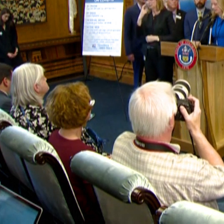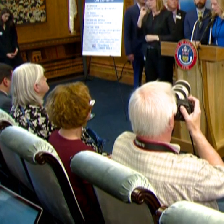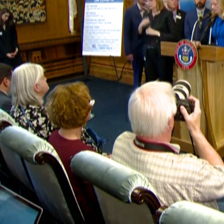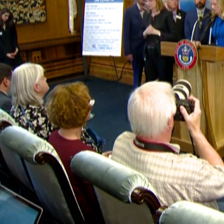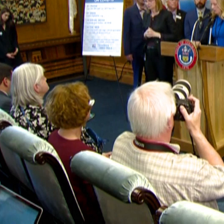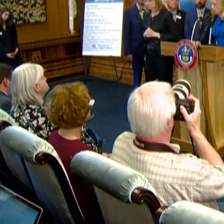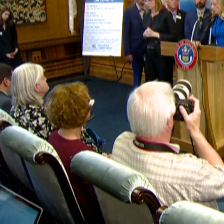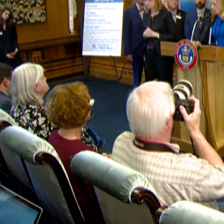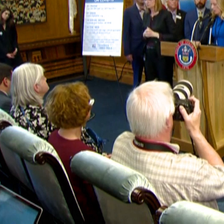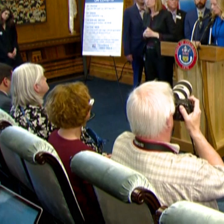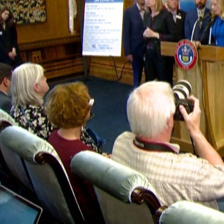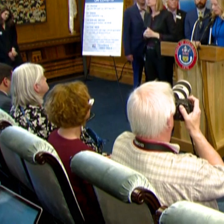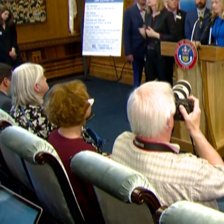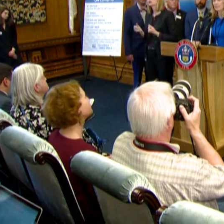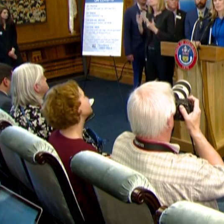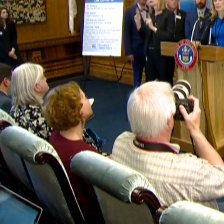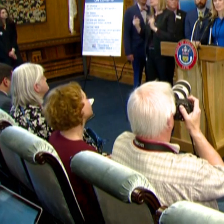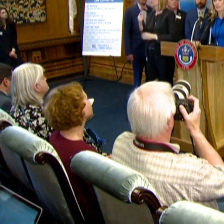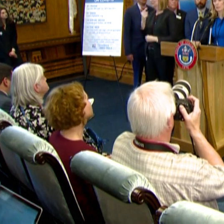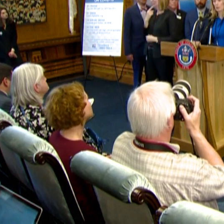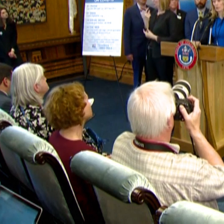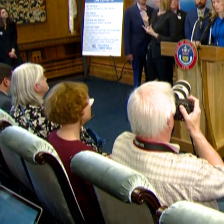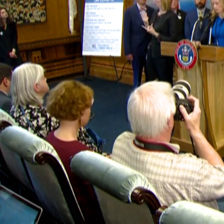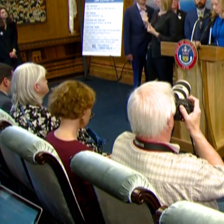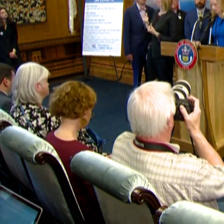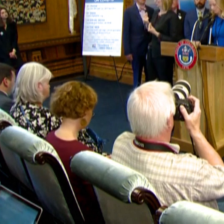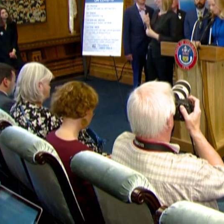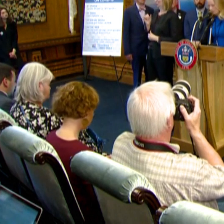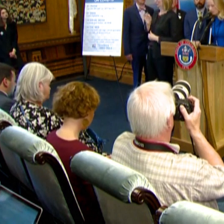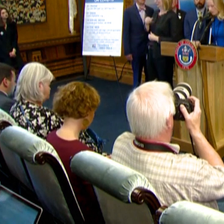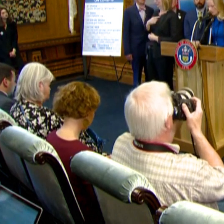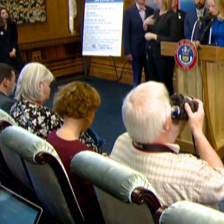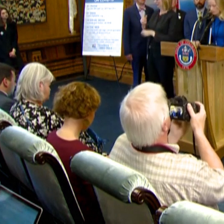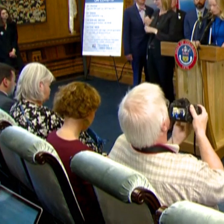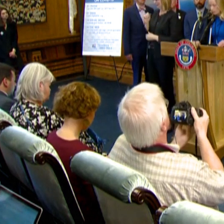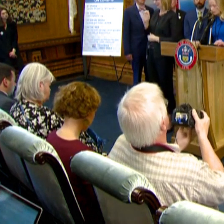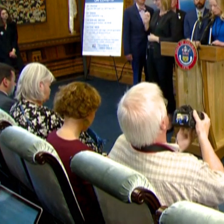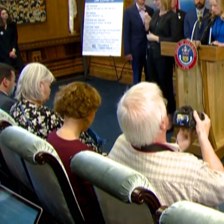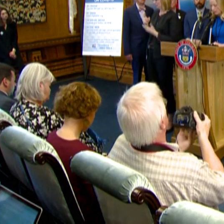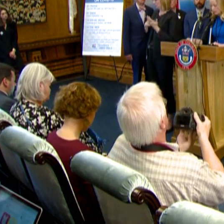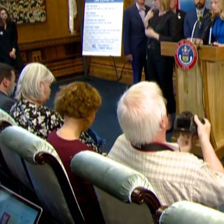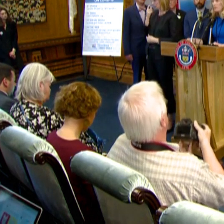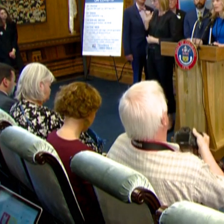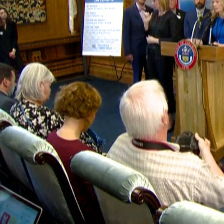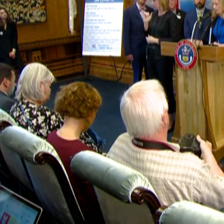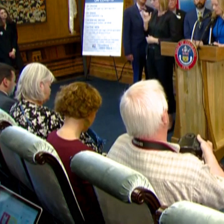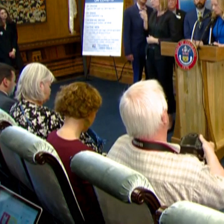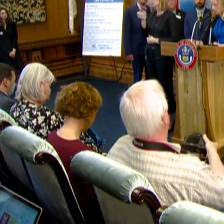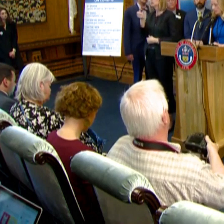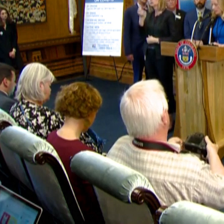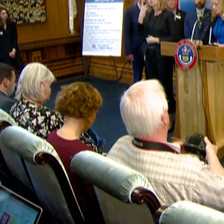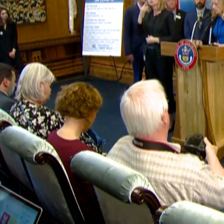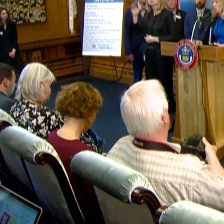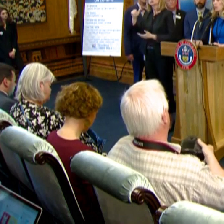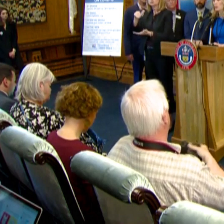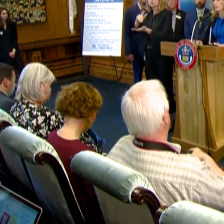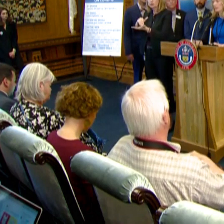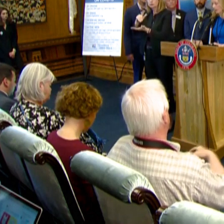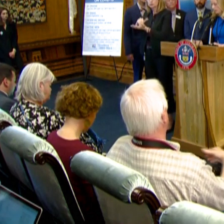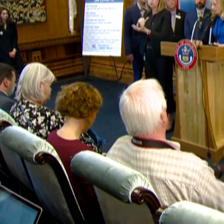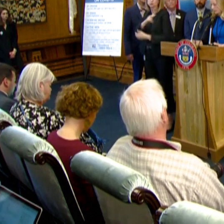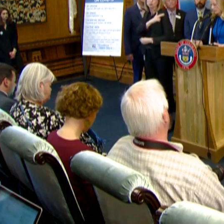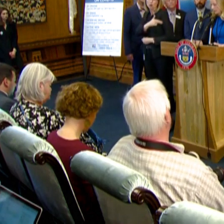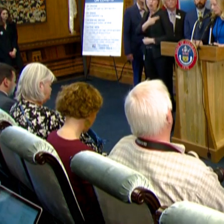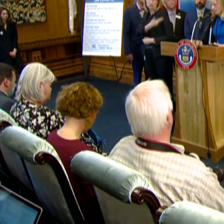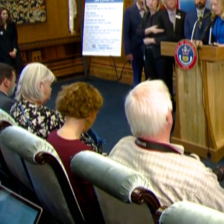suspected cases, so I want to provide a step-by-step overview. So first, we get notified by a medical provider or local